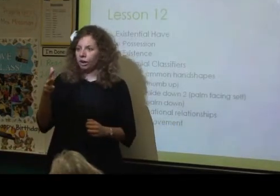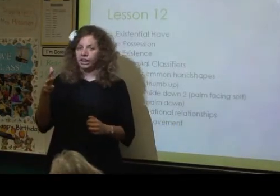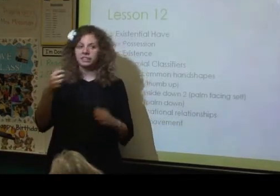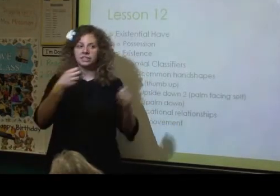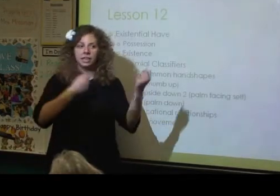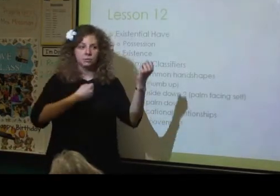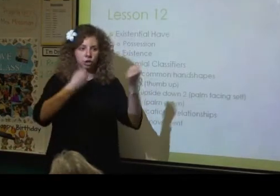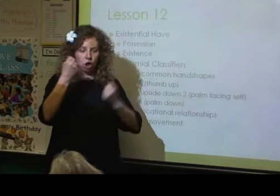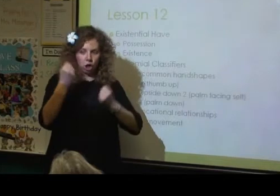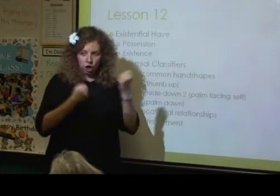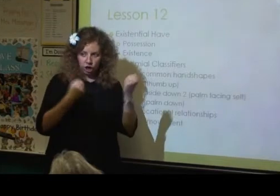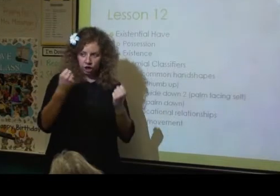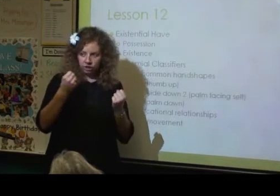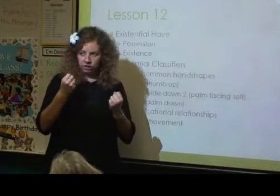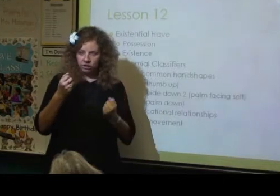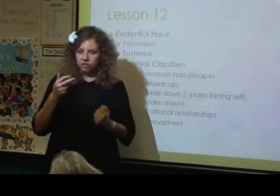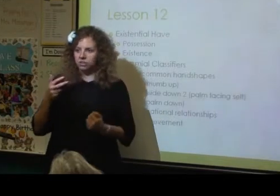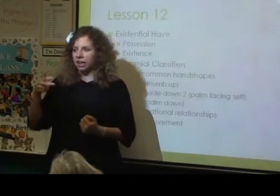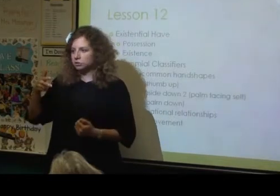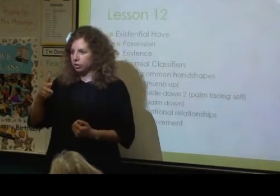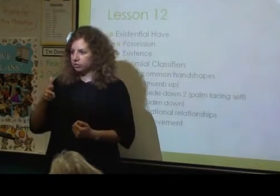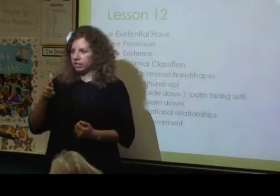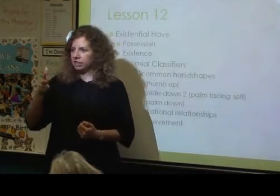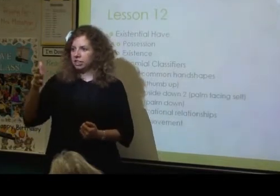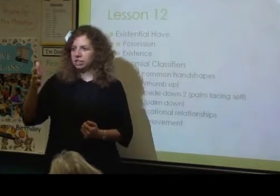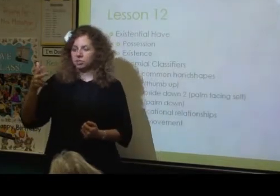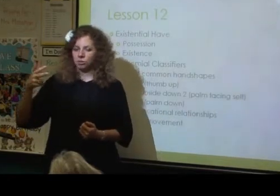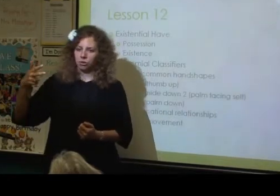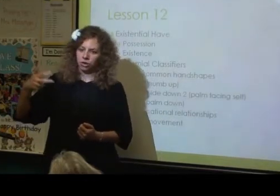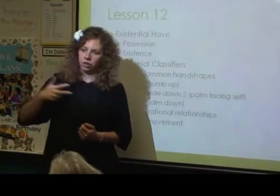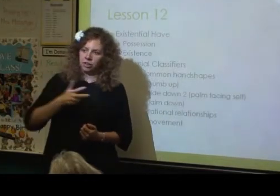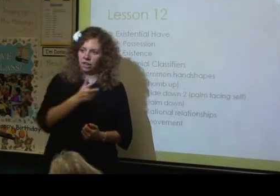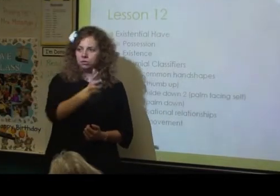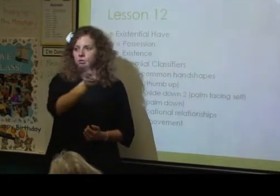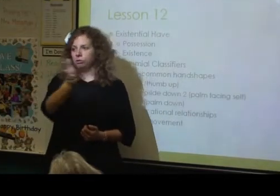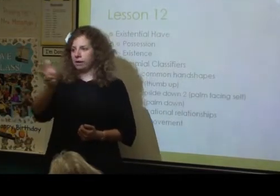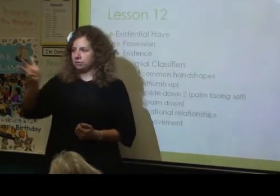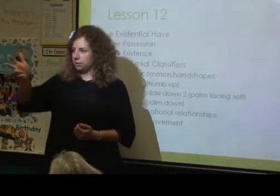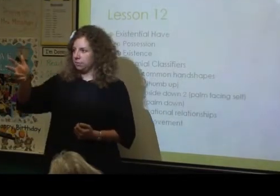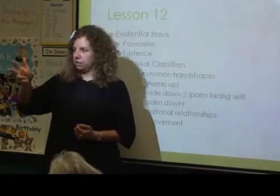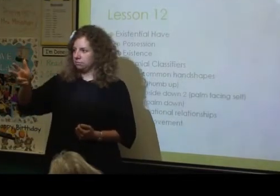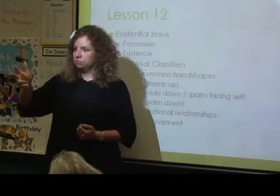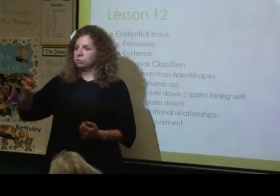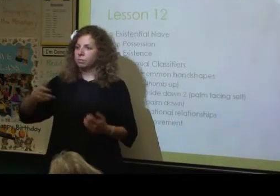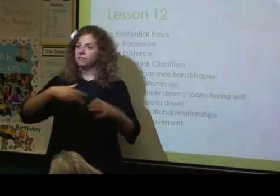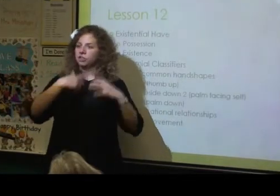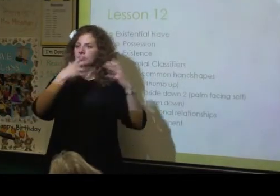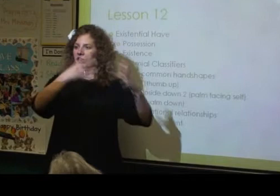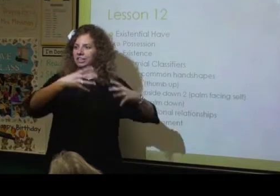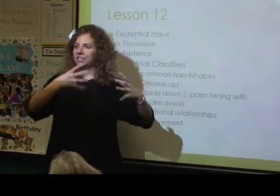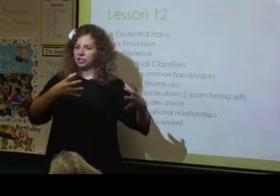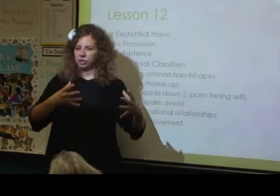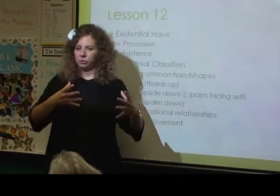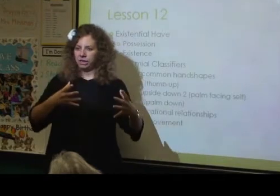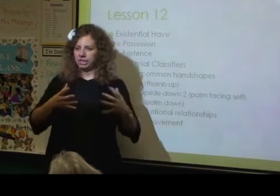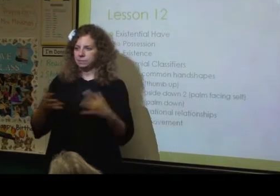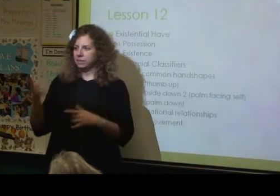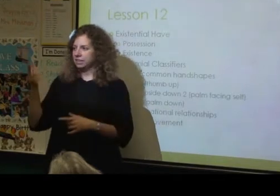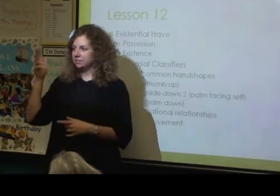I can say it was a car that drove like this, or had to go around something. But first of all, I need to tell you what it is, because if